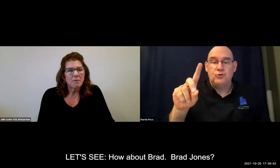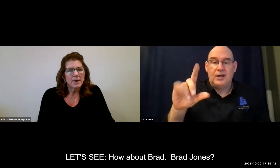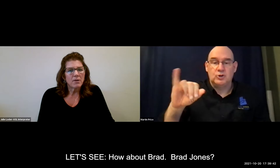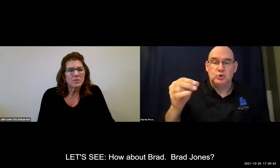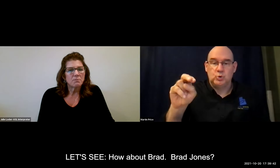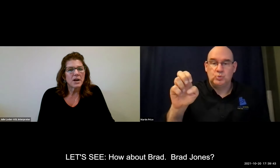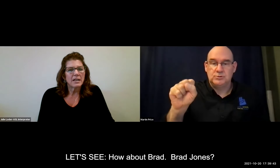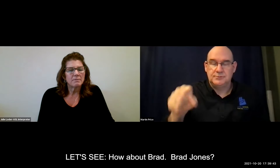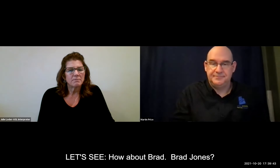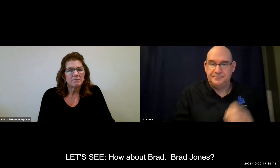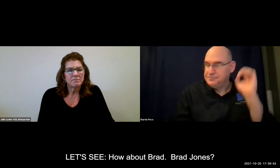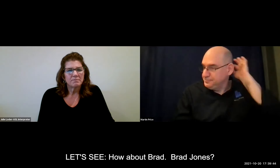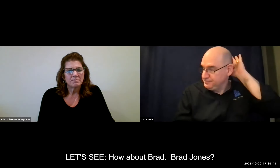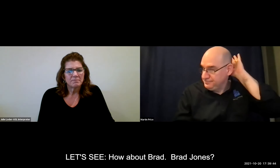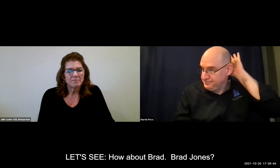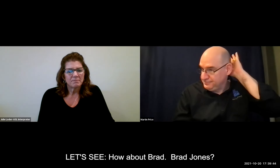Let's see, how about Brad?